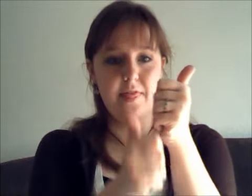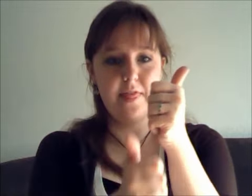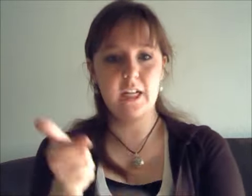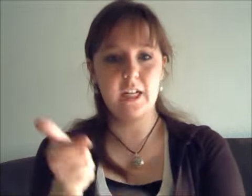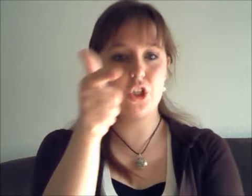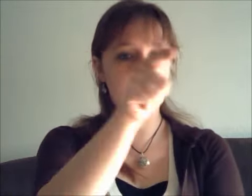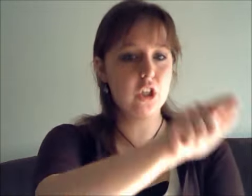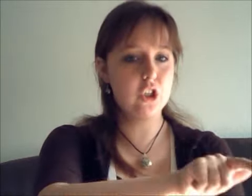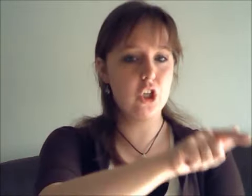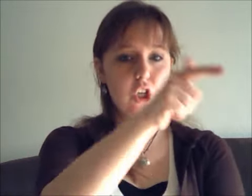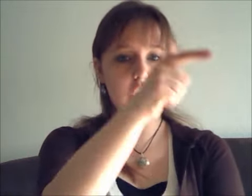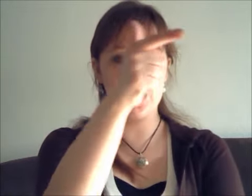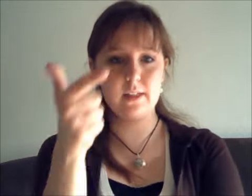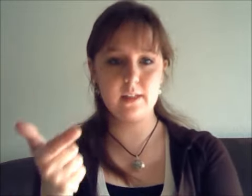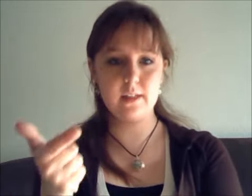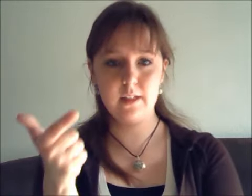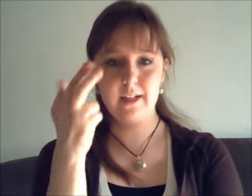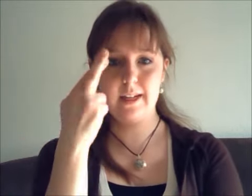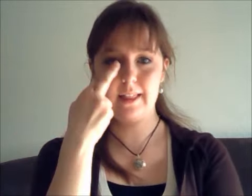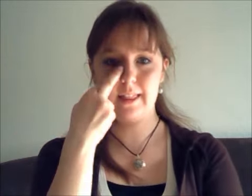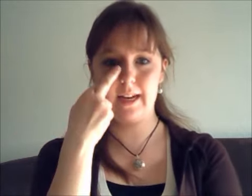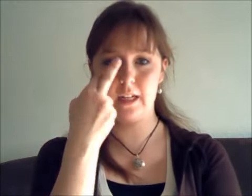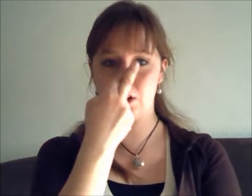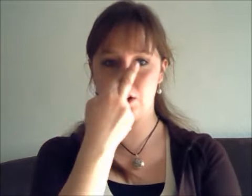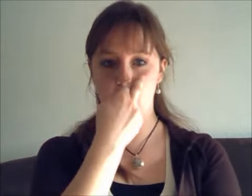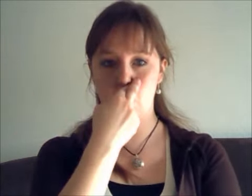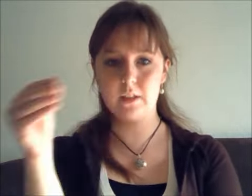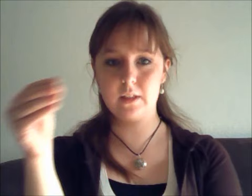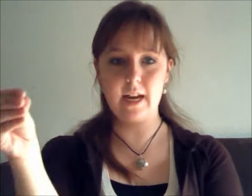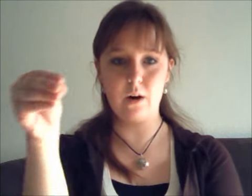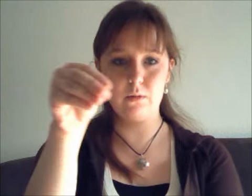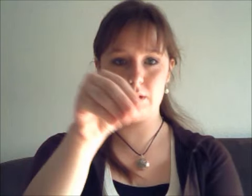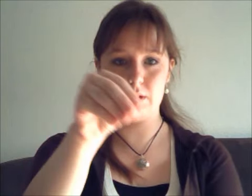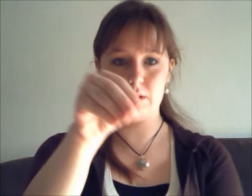They took turns laying a rose down,